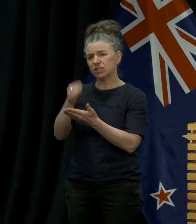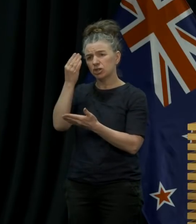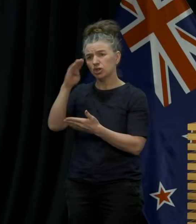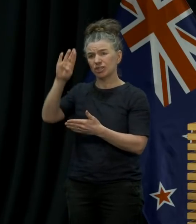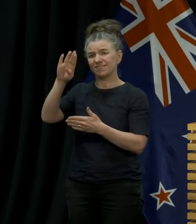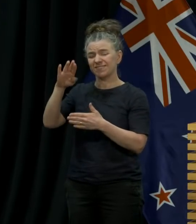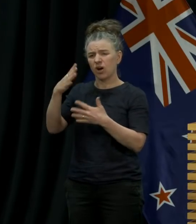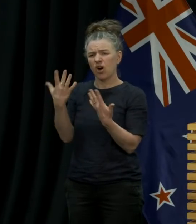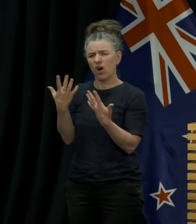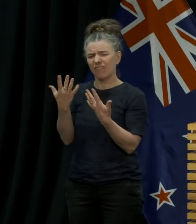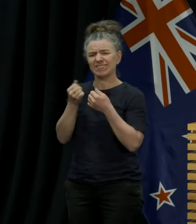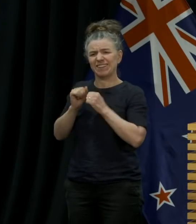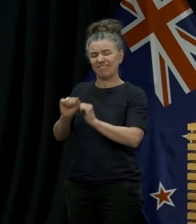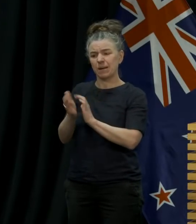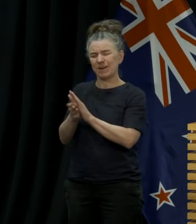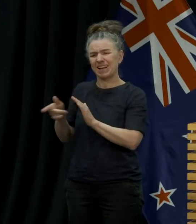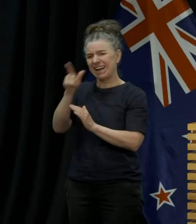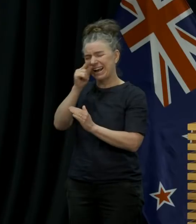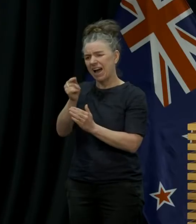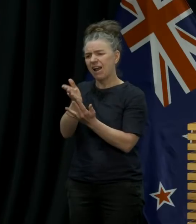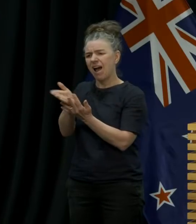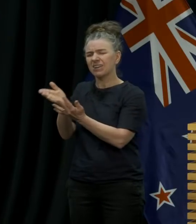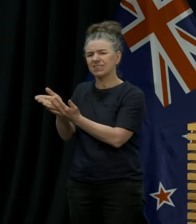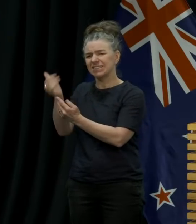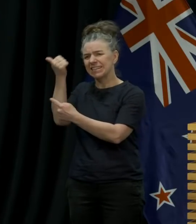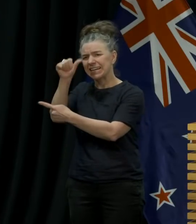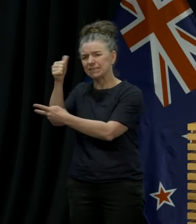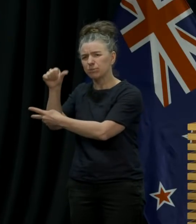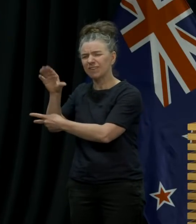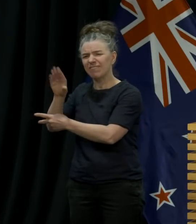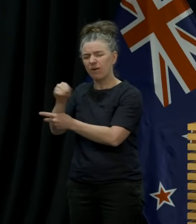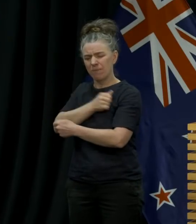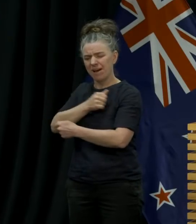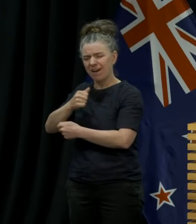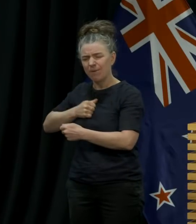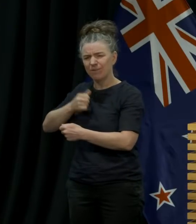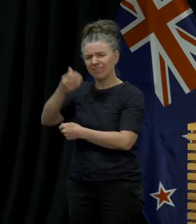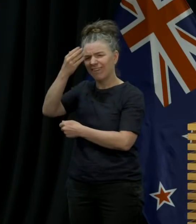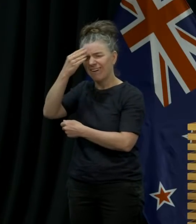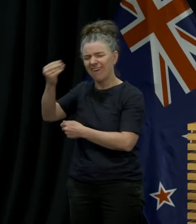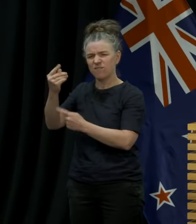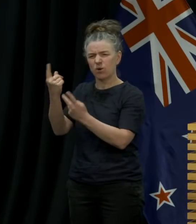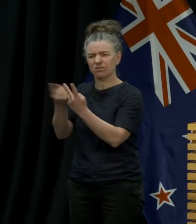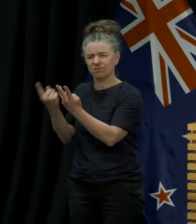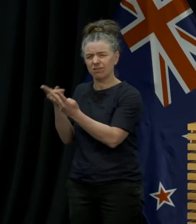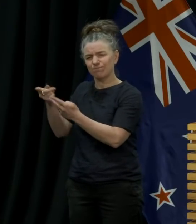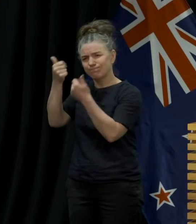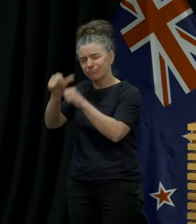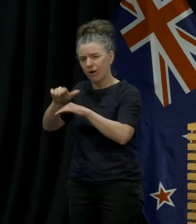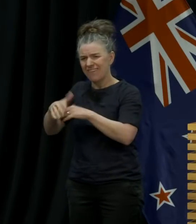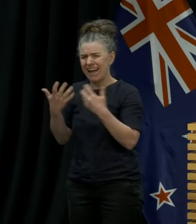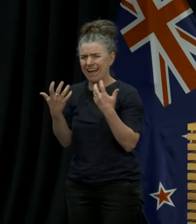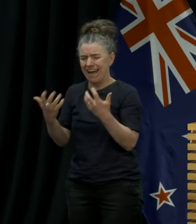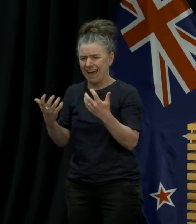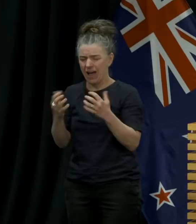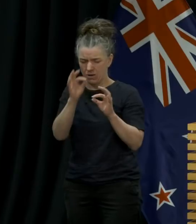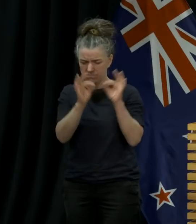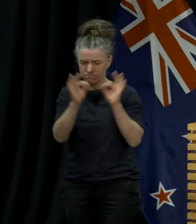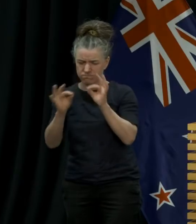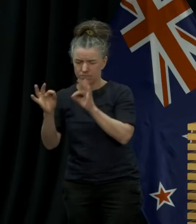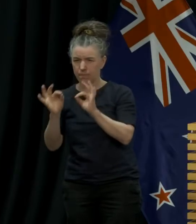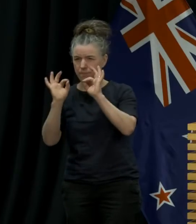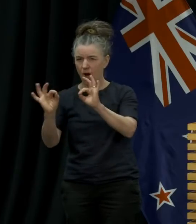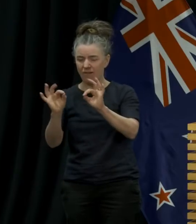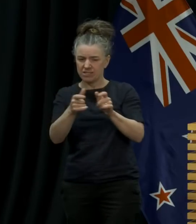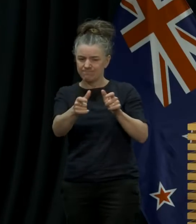also seek access to our military's logistics, operational expertise, and, if needed, personnel to